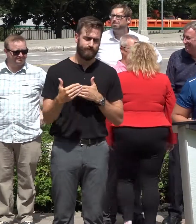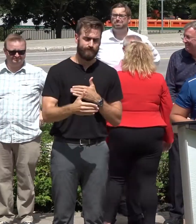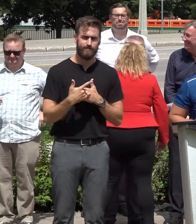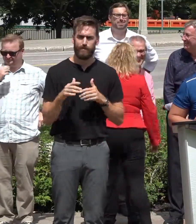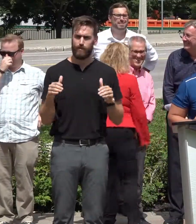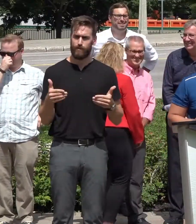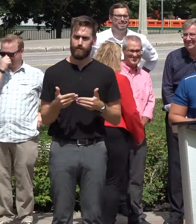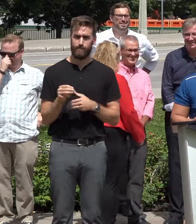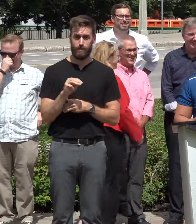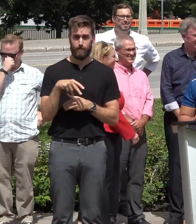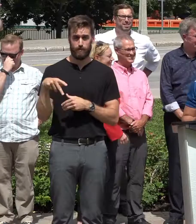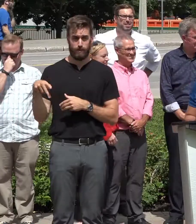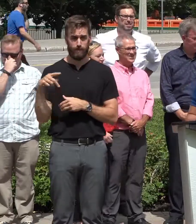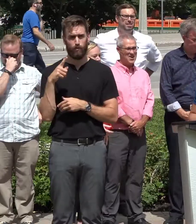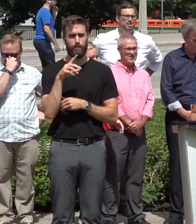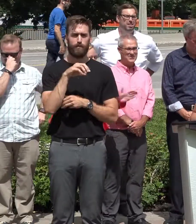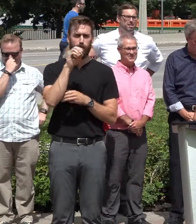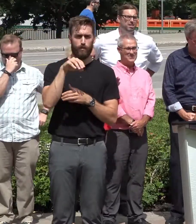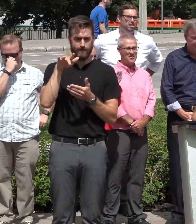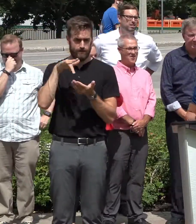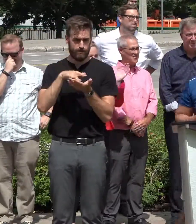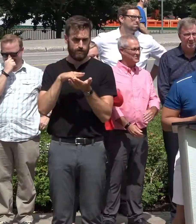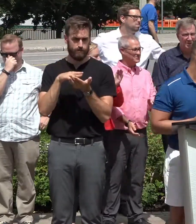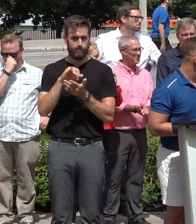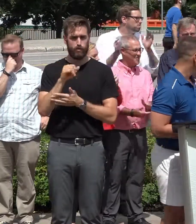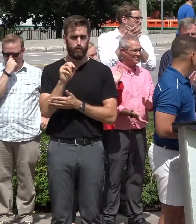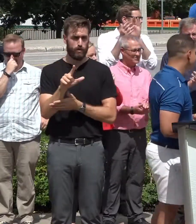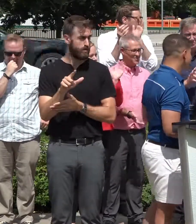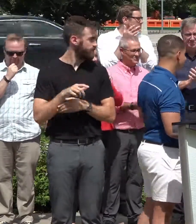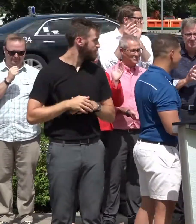Welcome MPP for Ottawa Centre, Joel Harden.